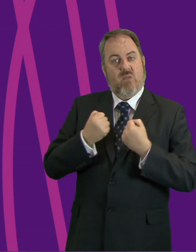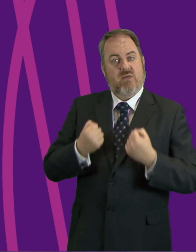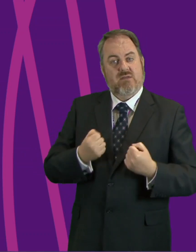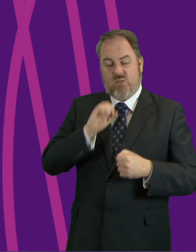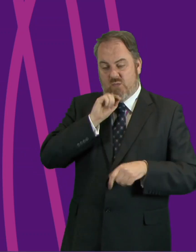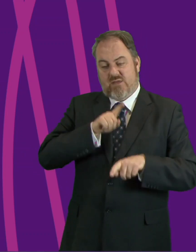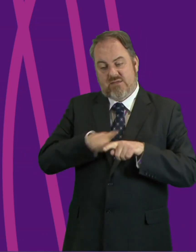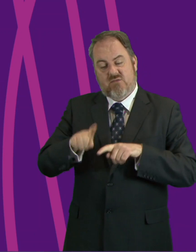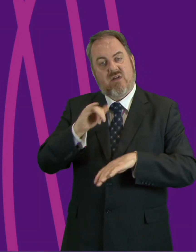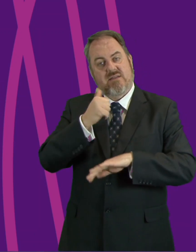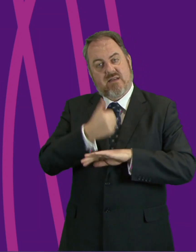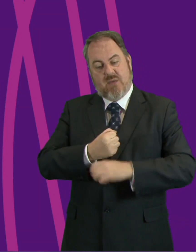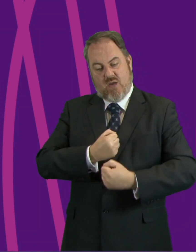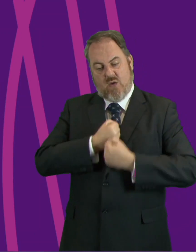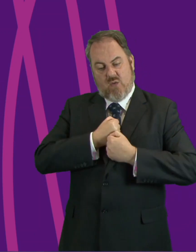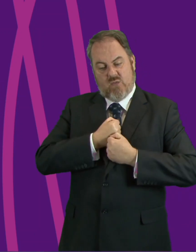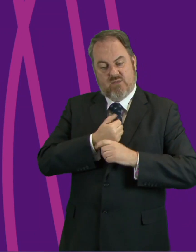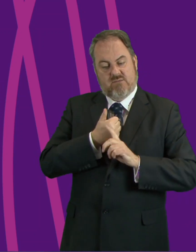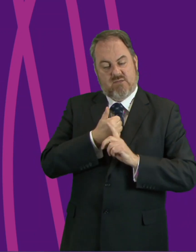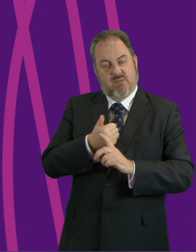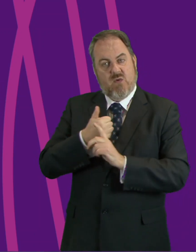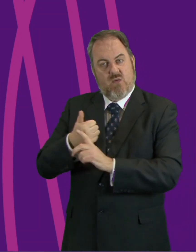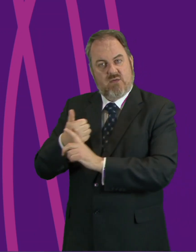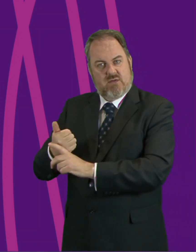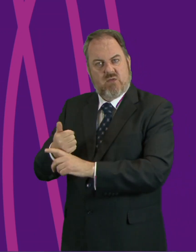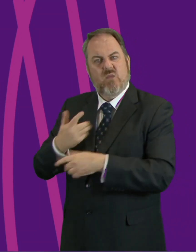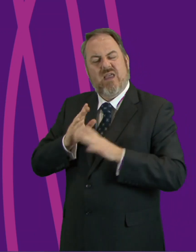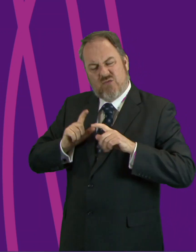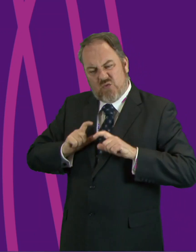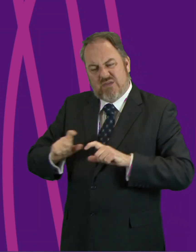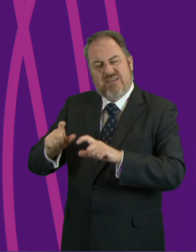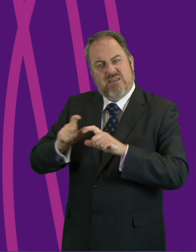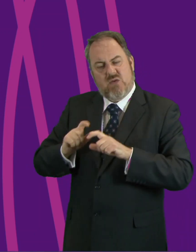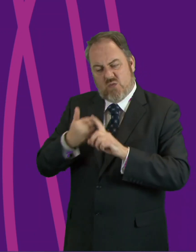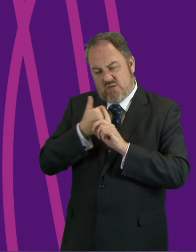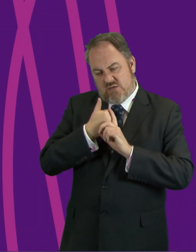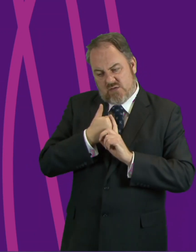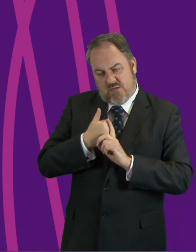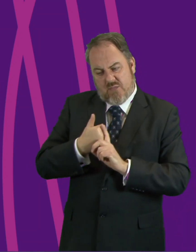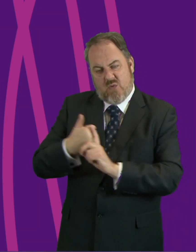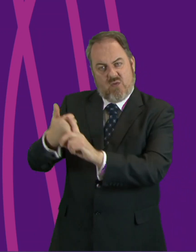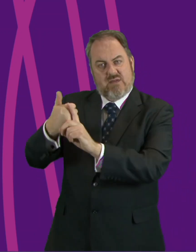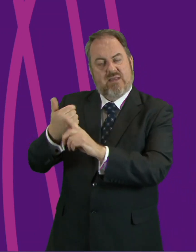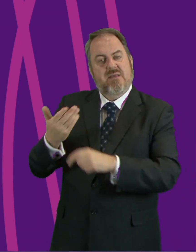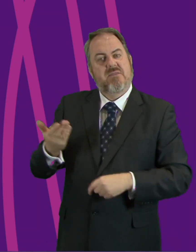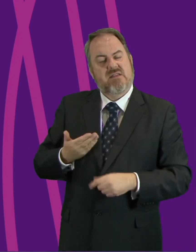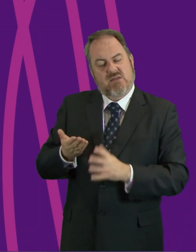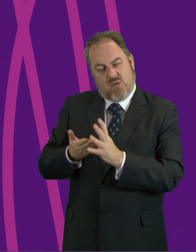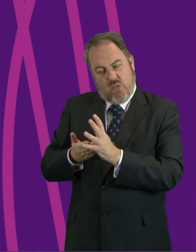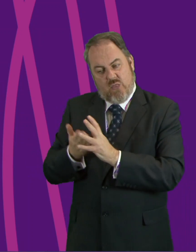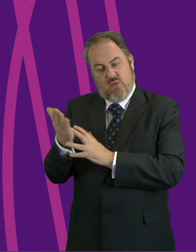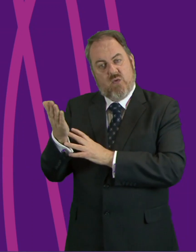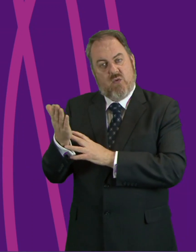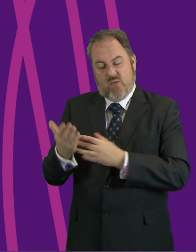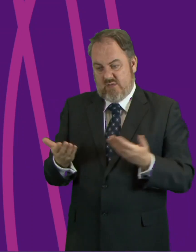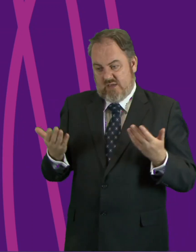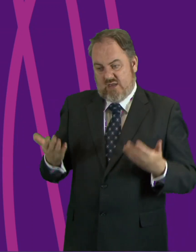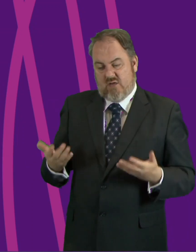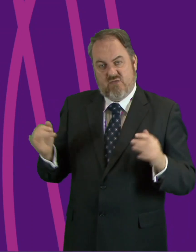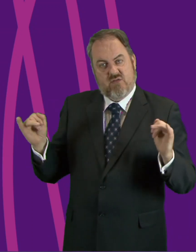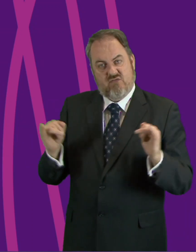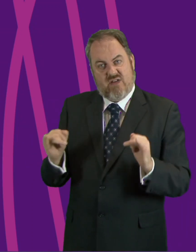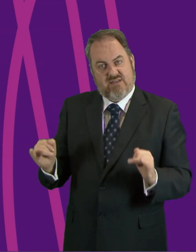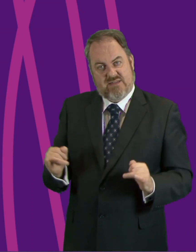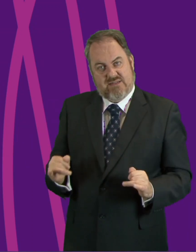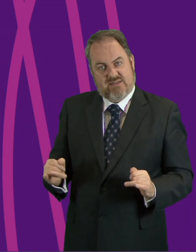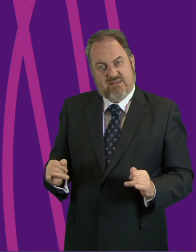I think it's important that that kind of support for business continues for as long as business needs it. We also continue to hear the